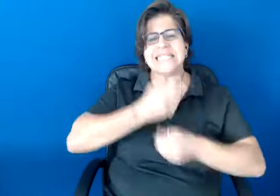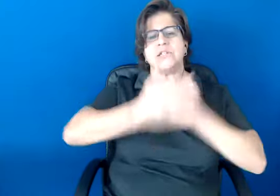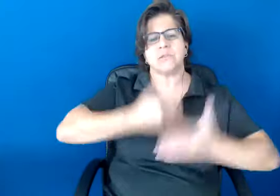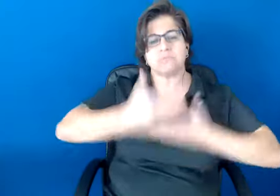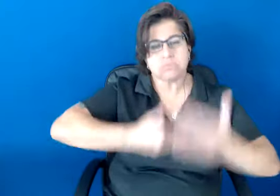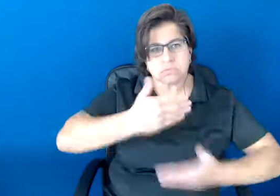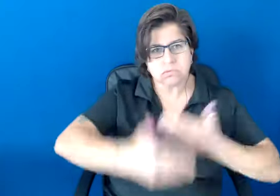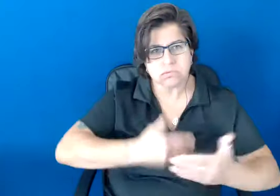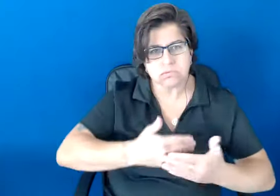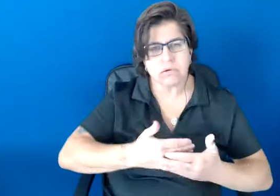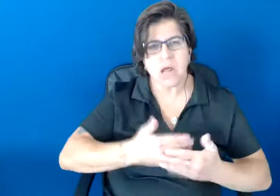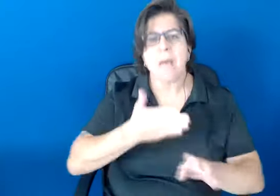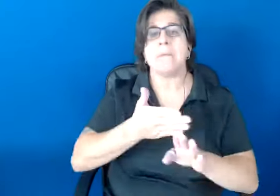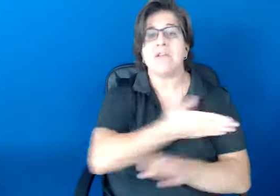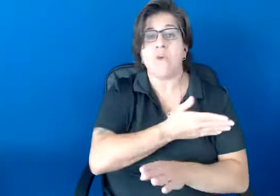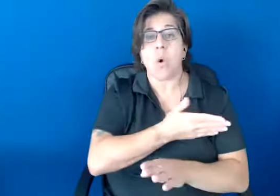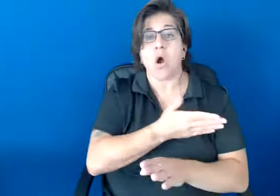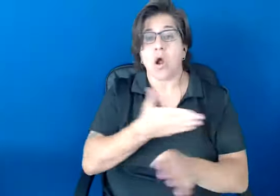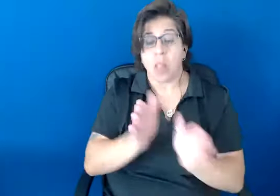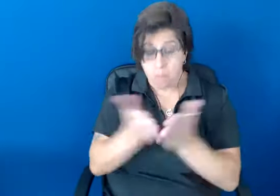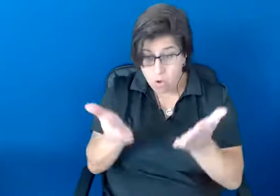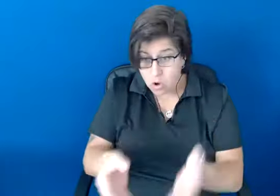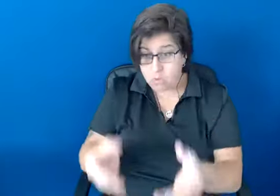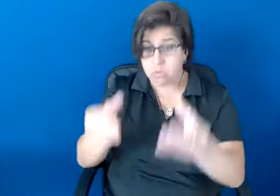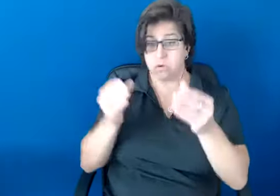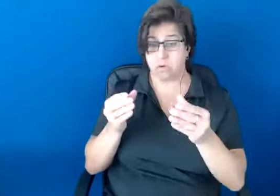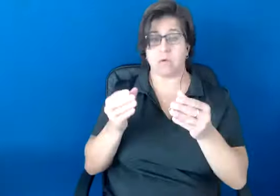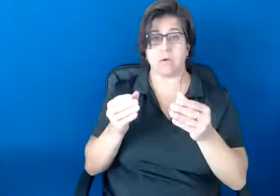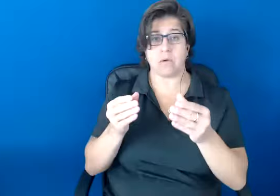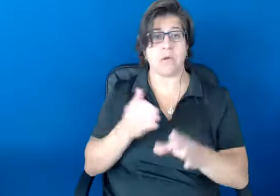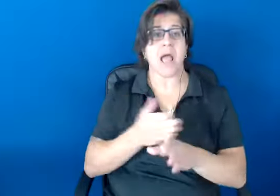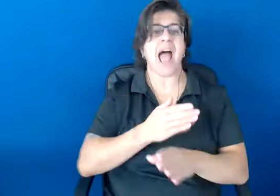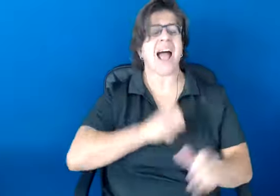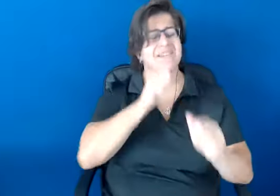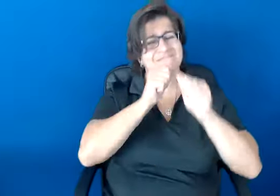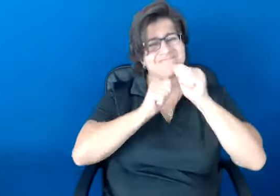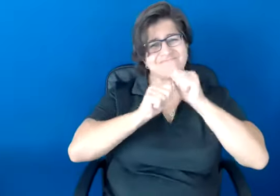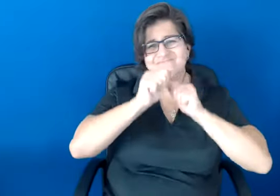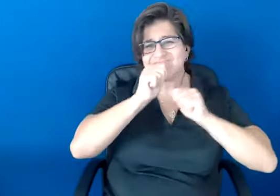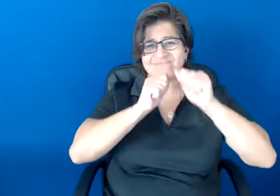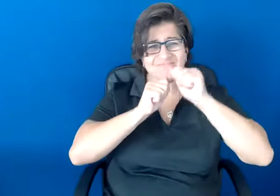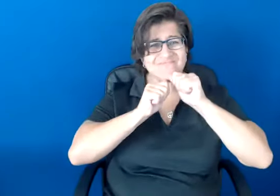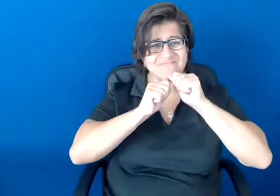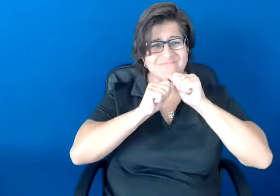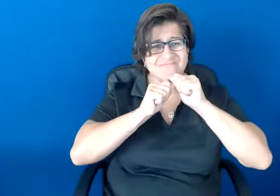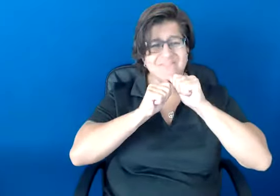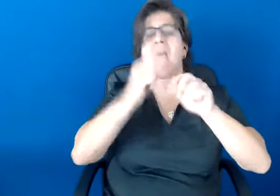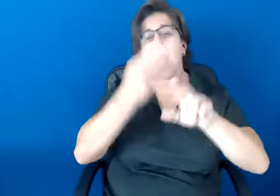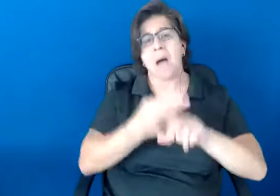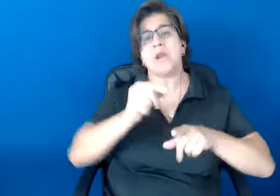until I picked up this book, I suffered, and I want to use the word